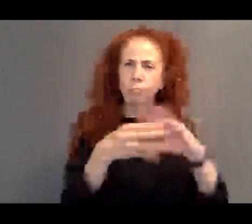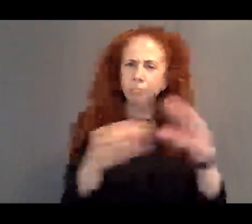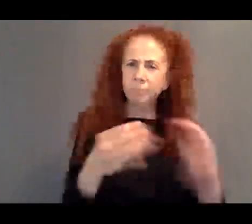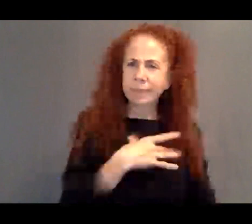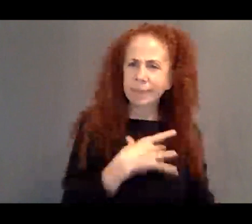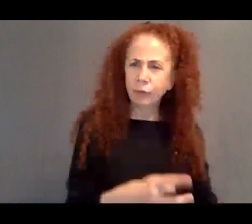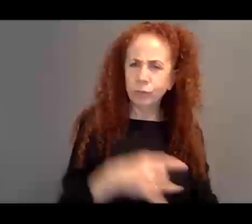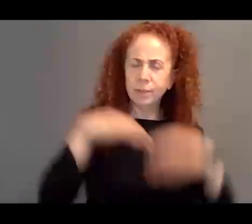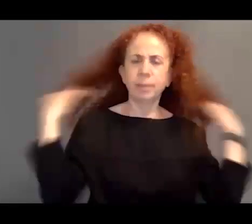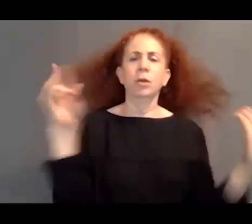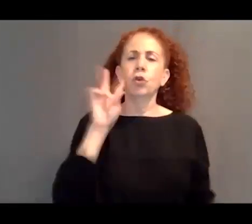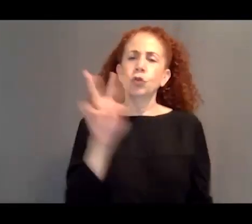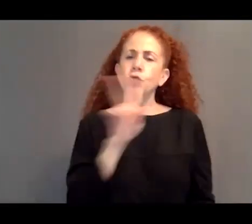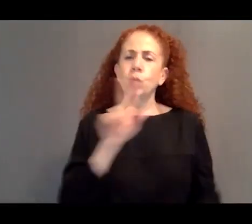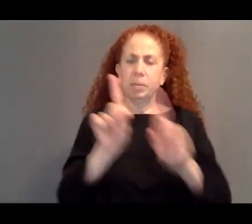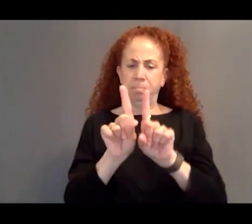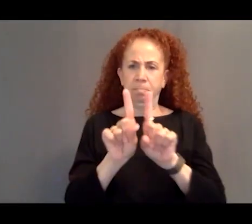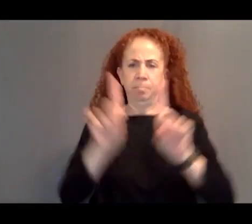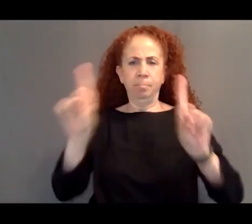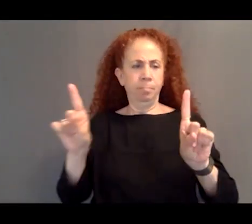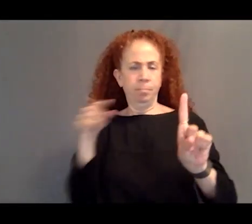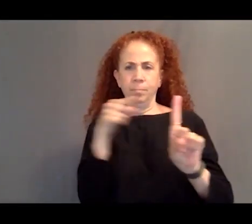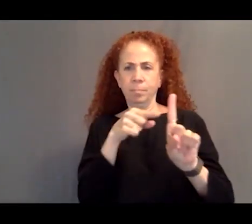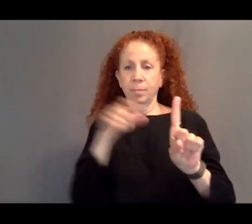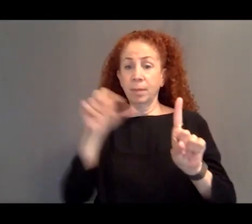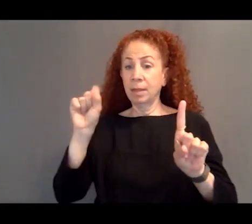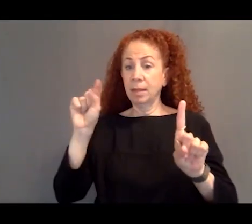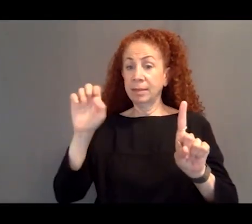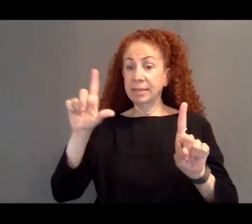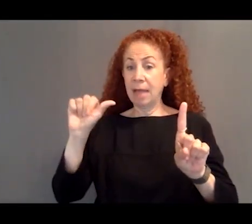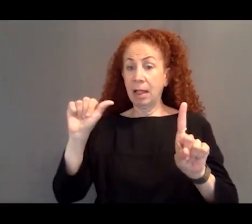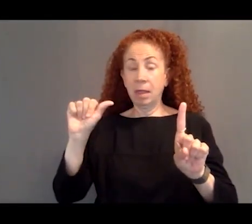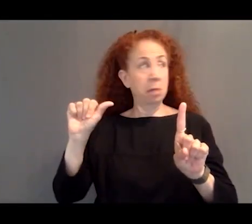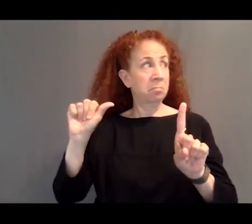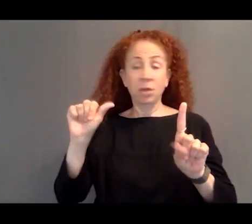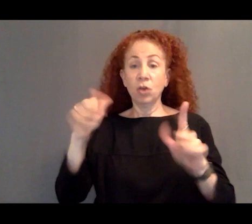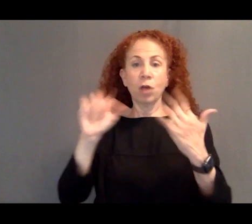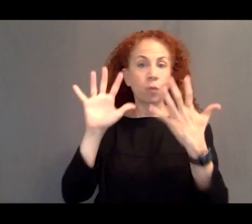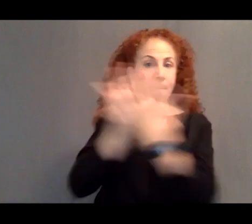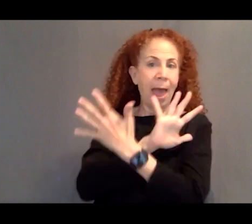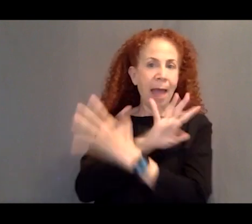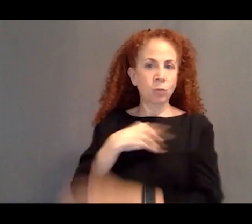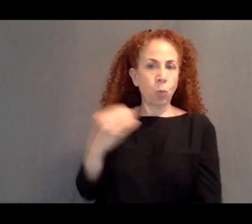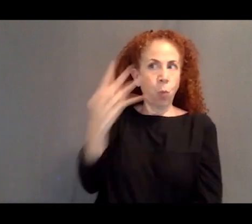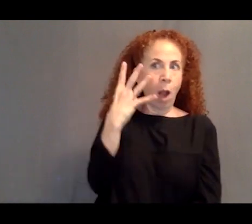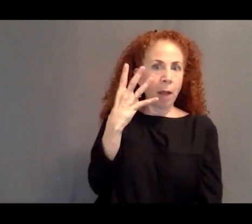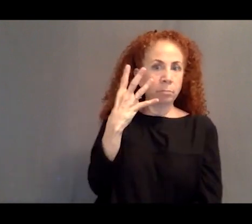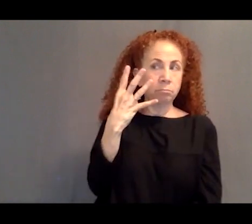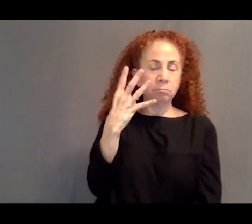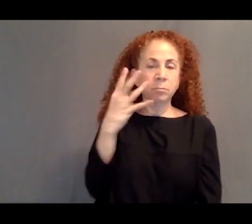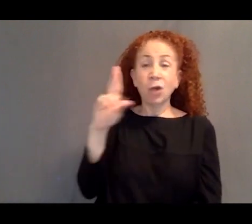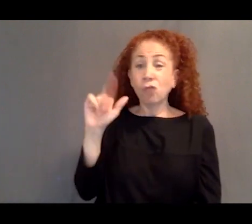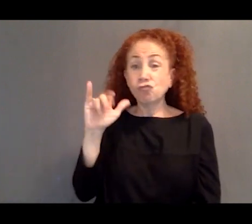tries to escape the consequences of racism by attempting to pass as white? And in doing